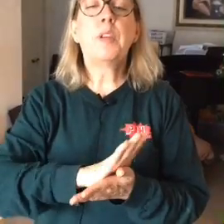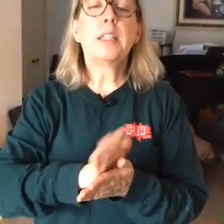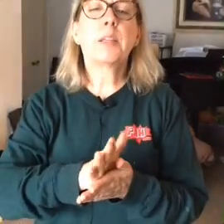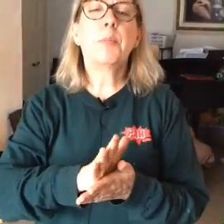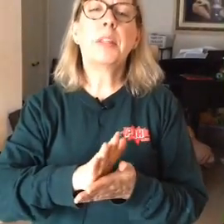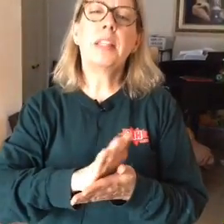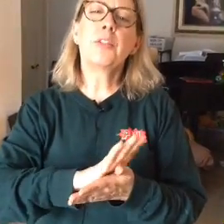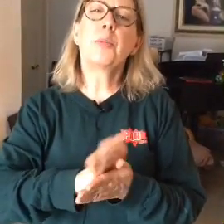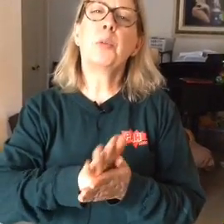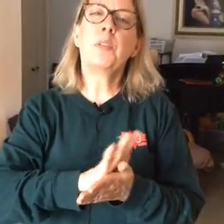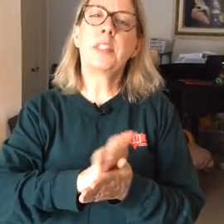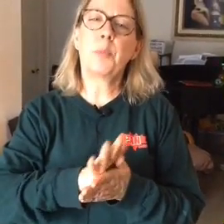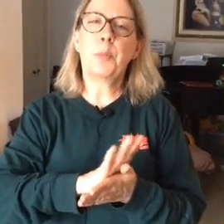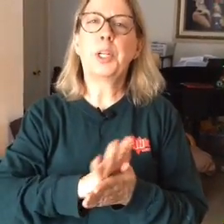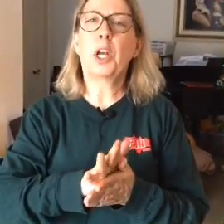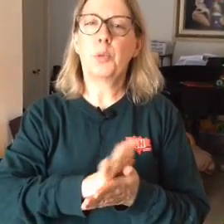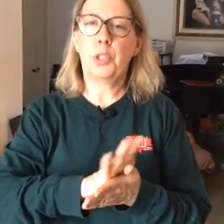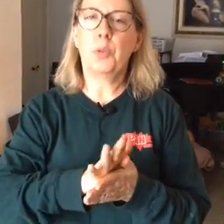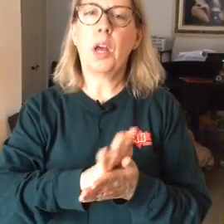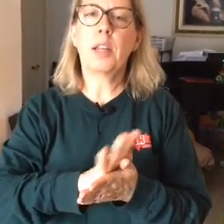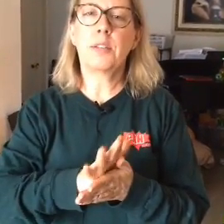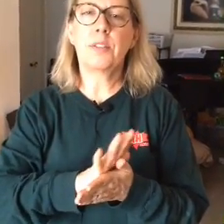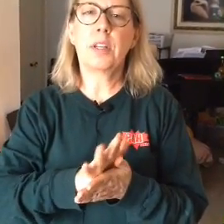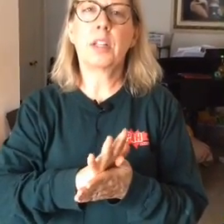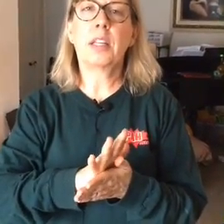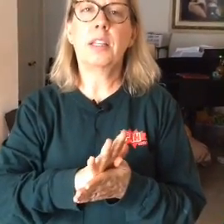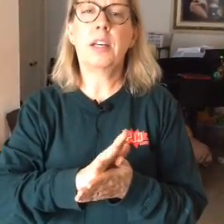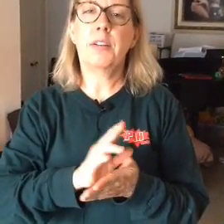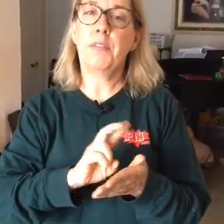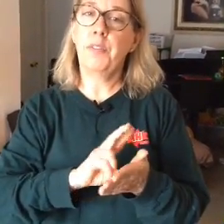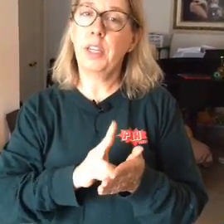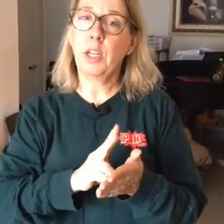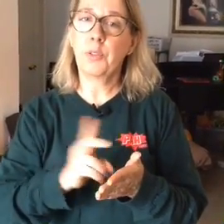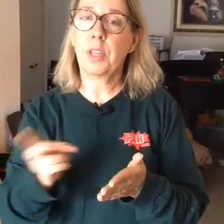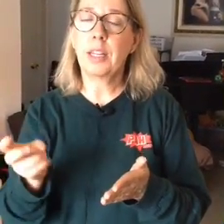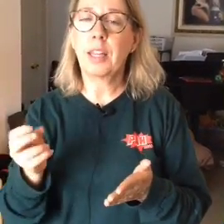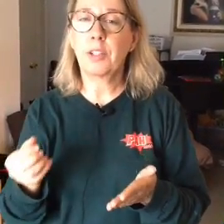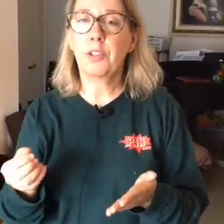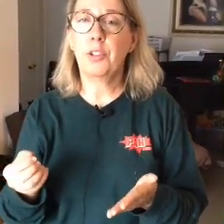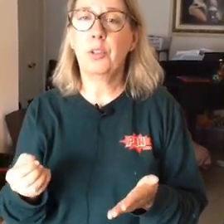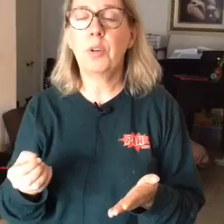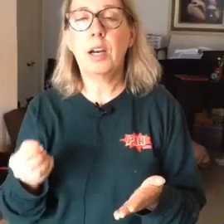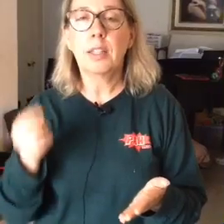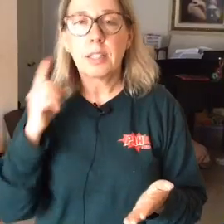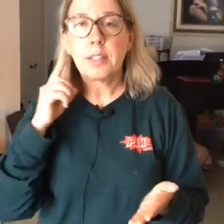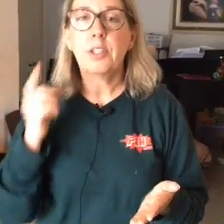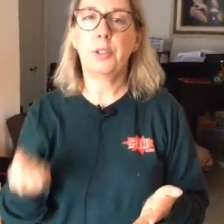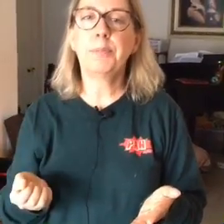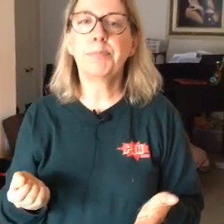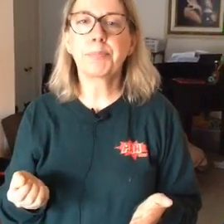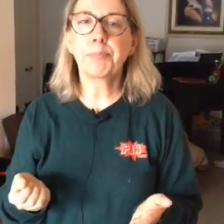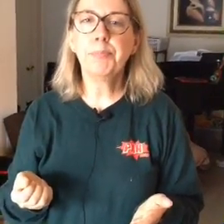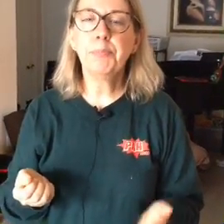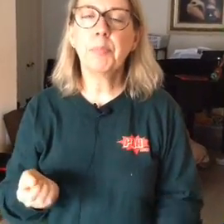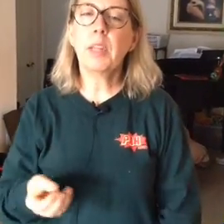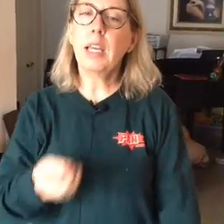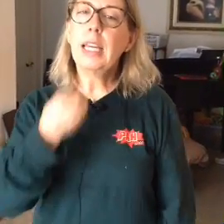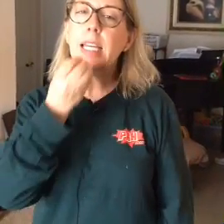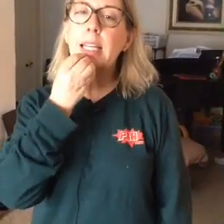movies. But these are the movies that we would go to, not necessarily the videos that he likes to listen to.